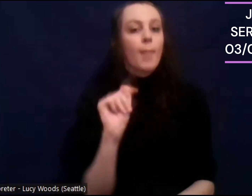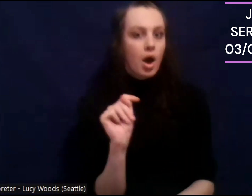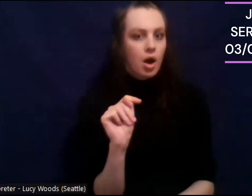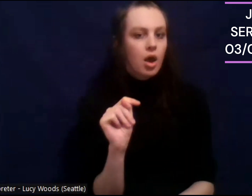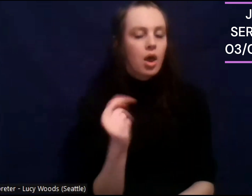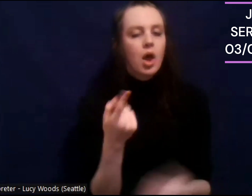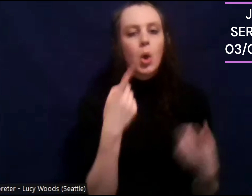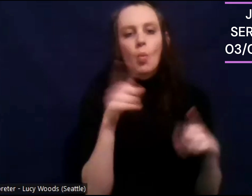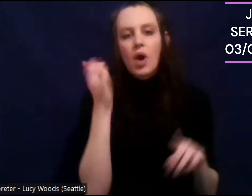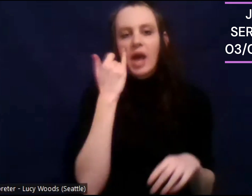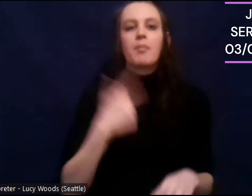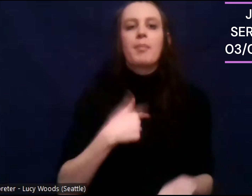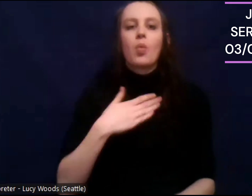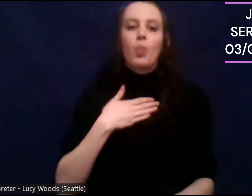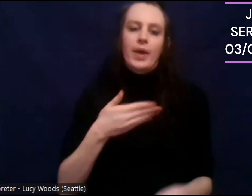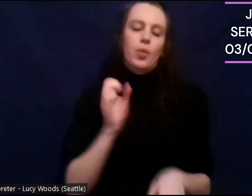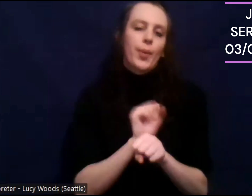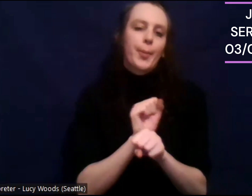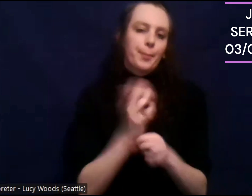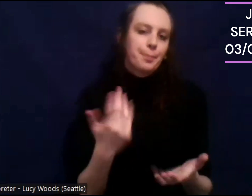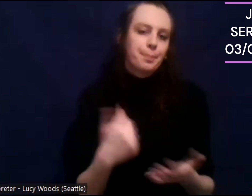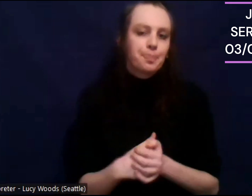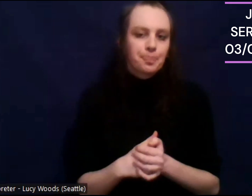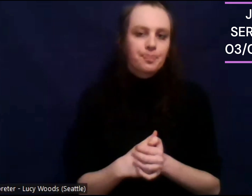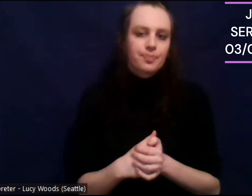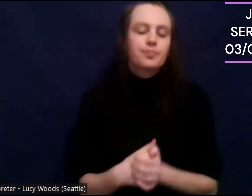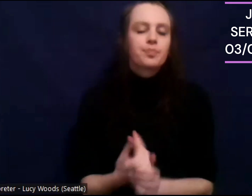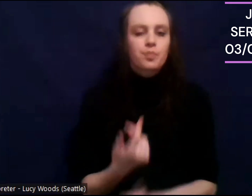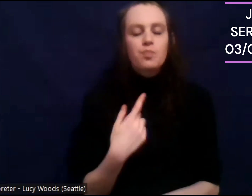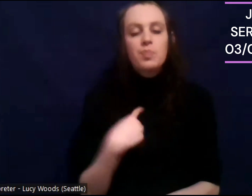do the things. I'm also 100% certain